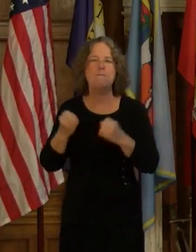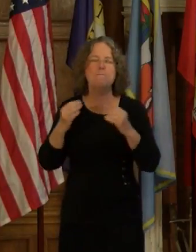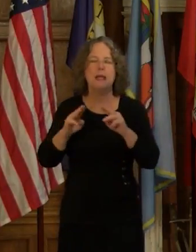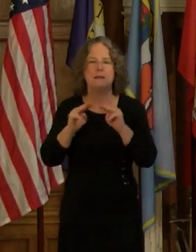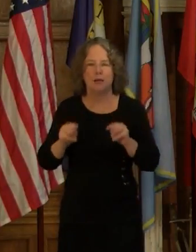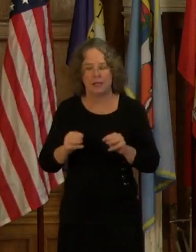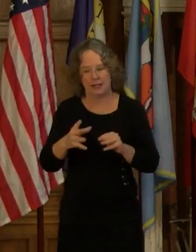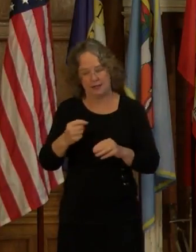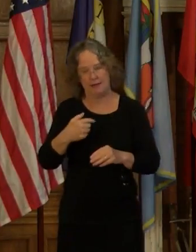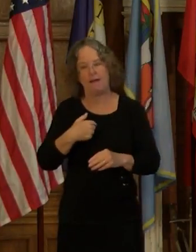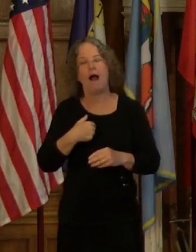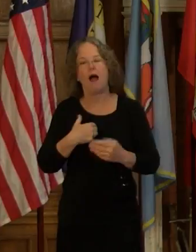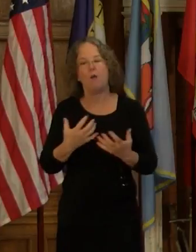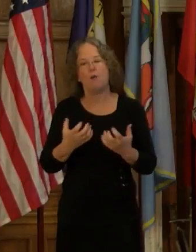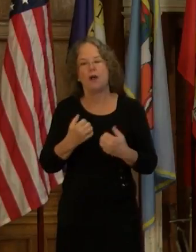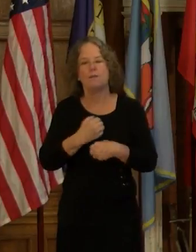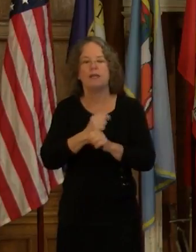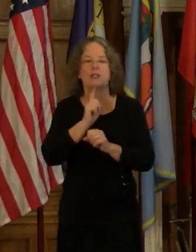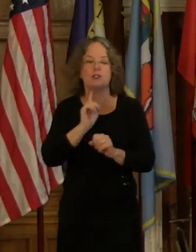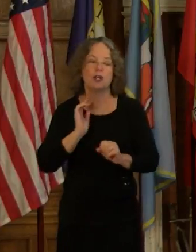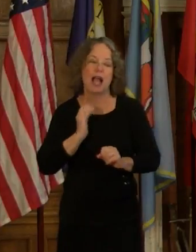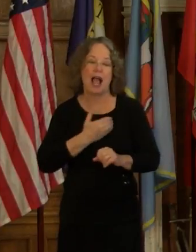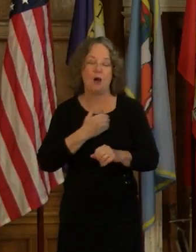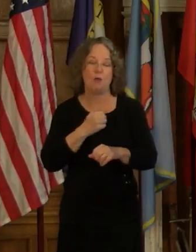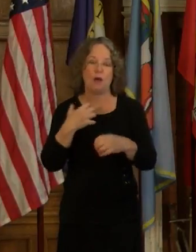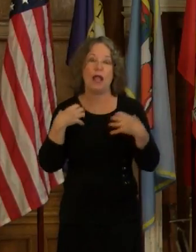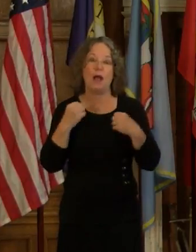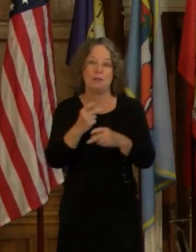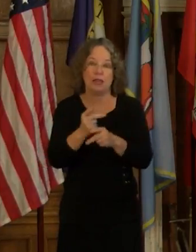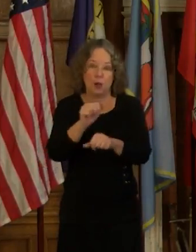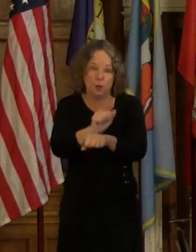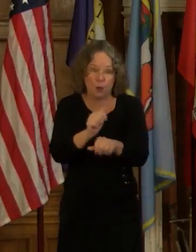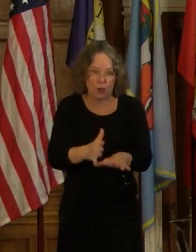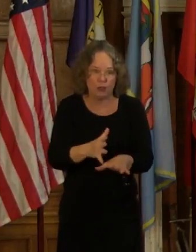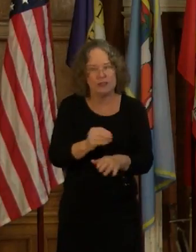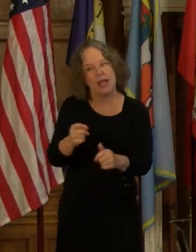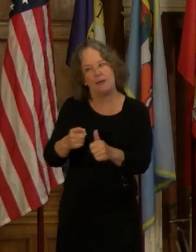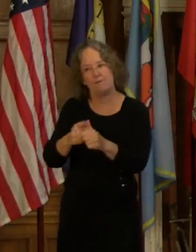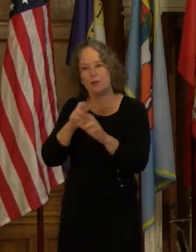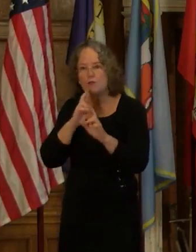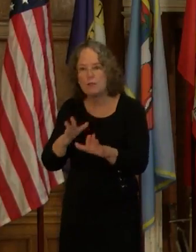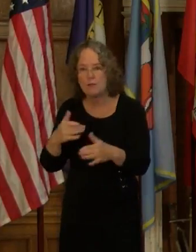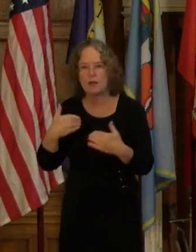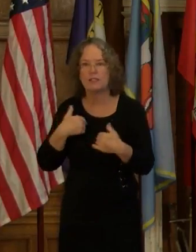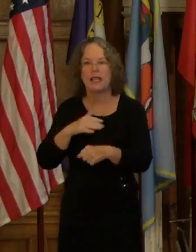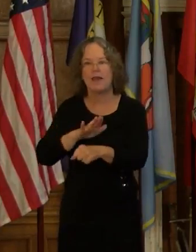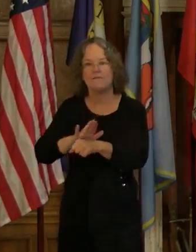in wanting to ensure that our healthcare workers and first responders have adequate PPE.